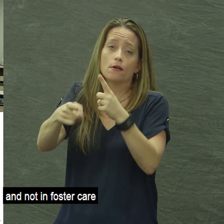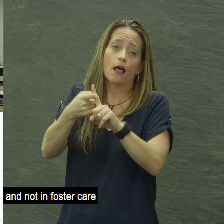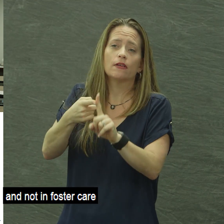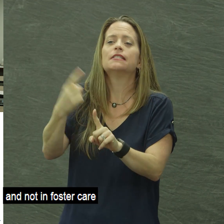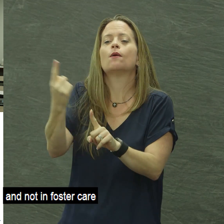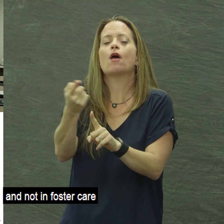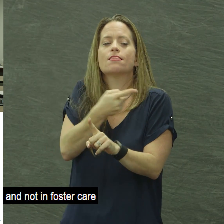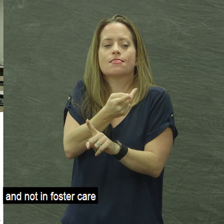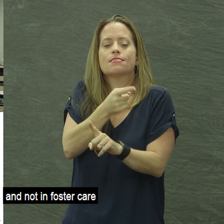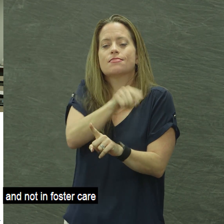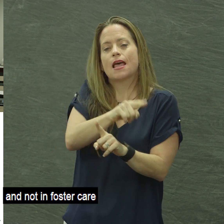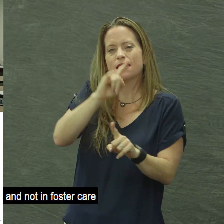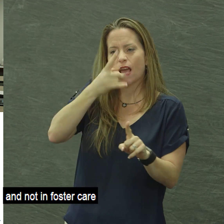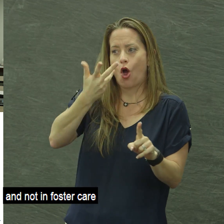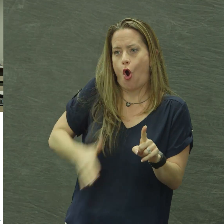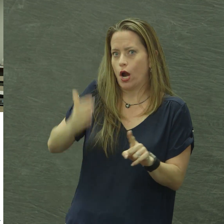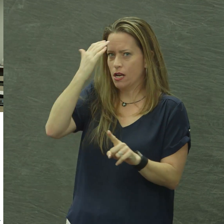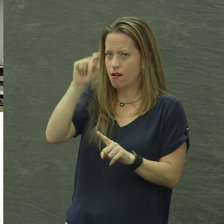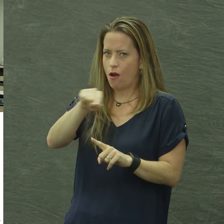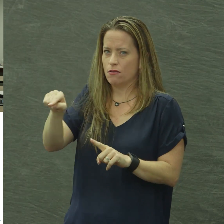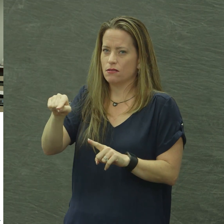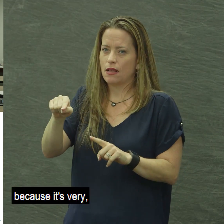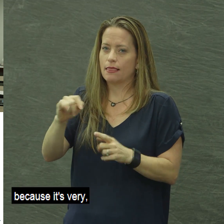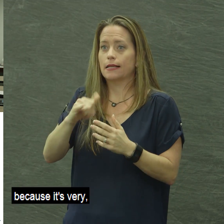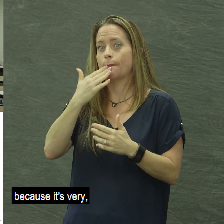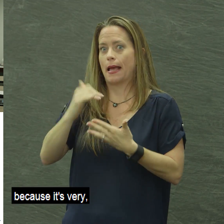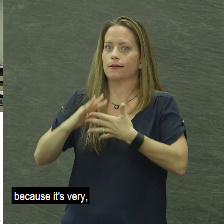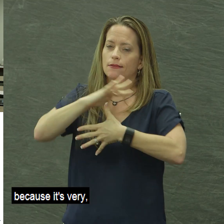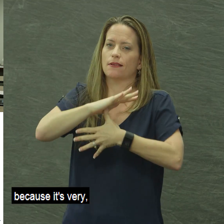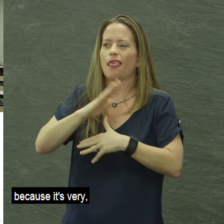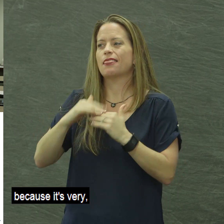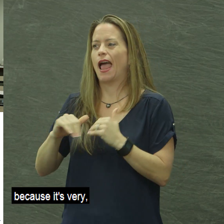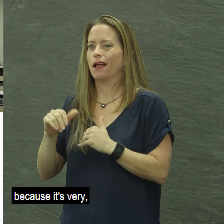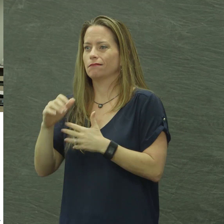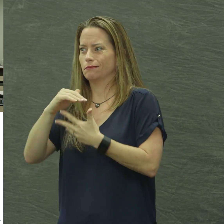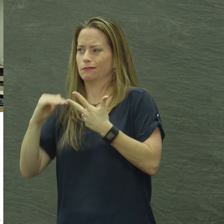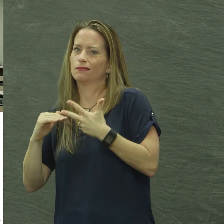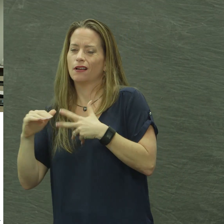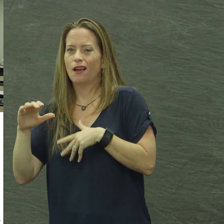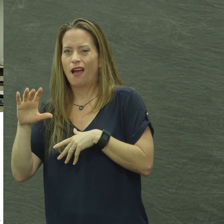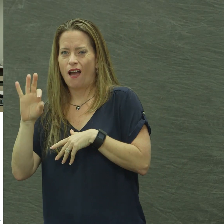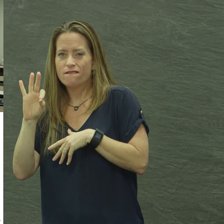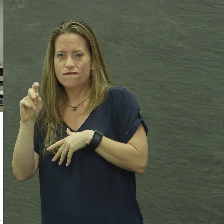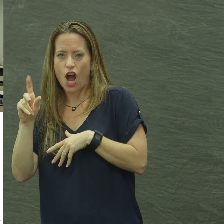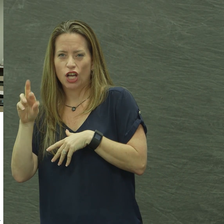they know, and not in foster care, because it's very...